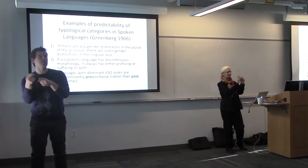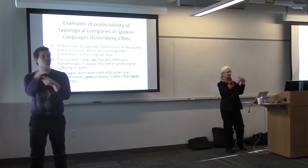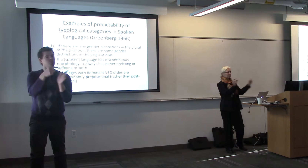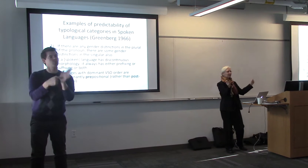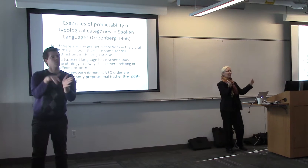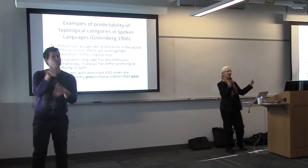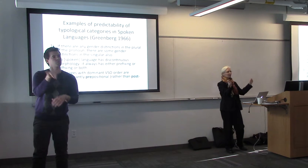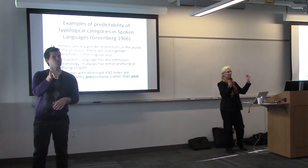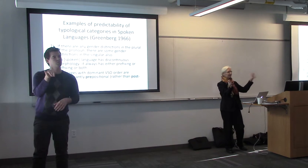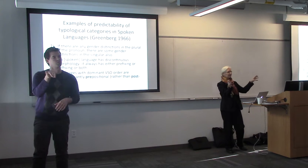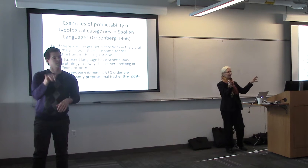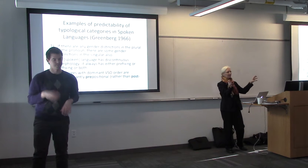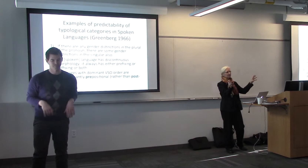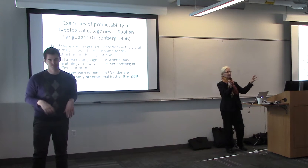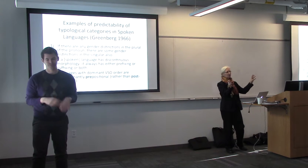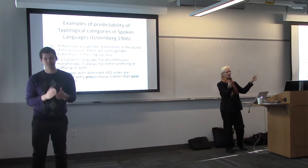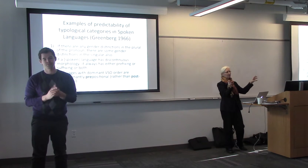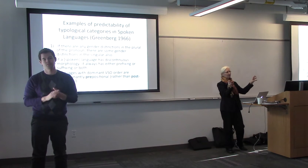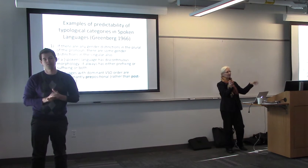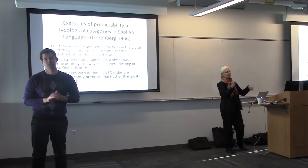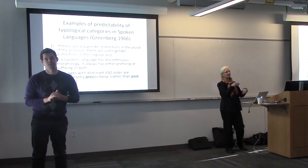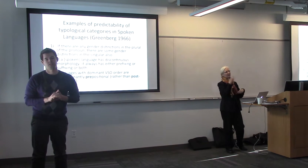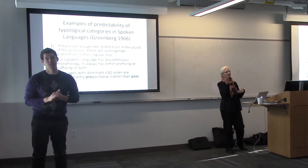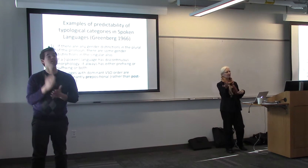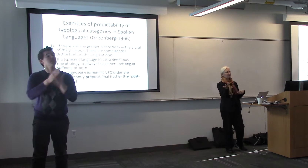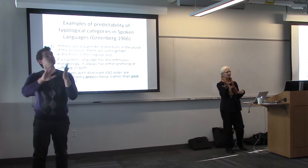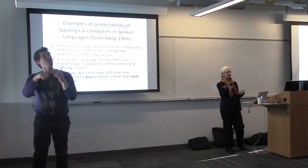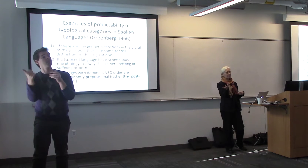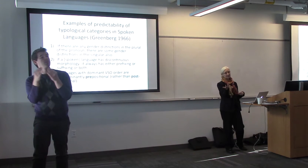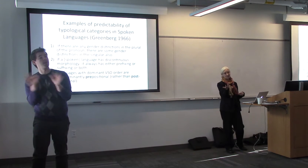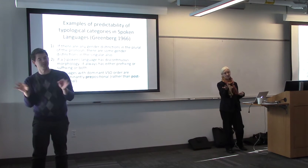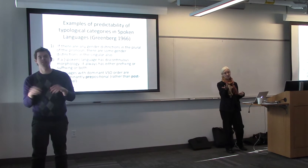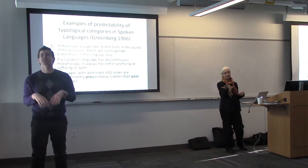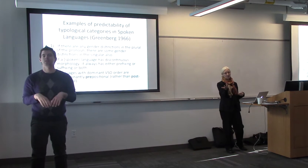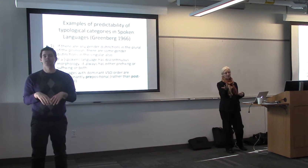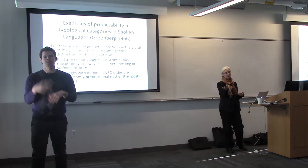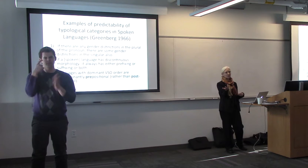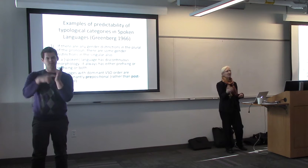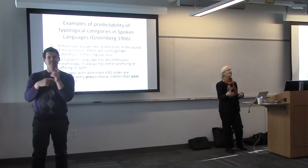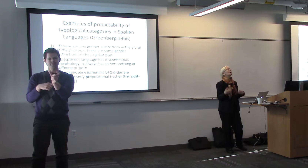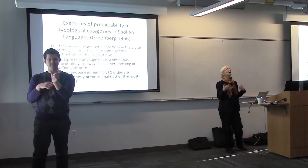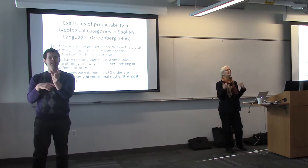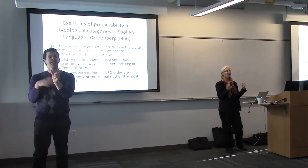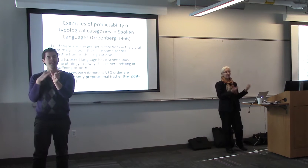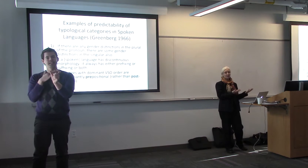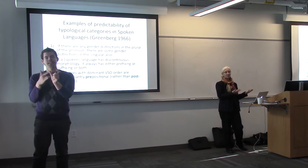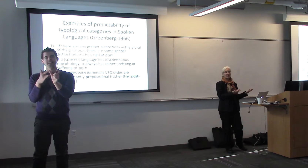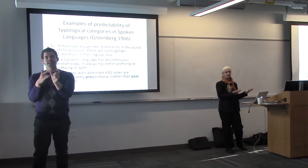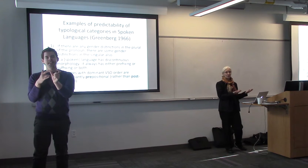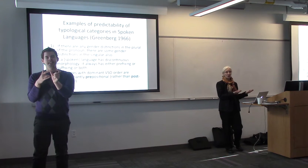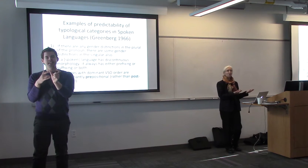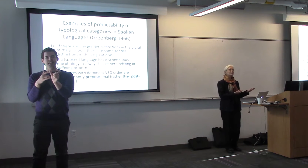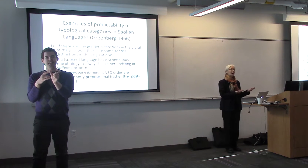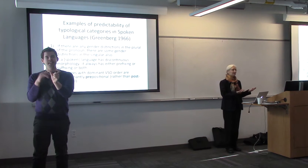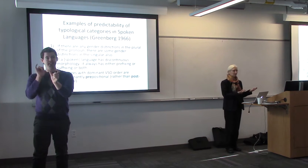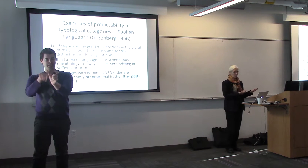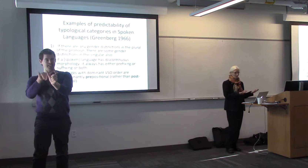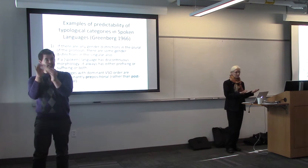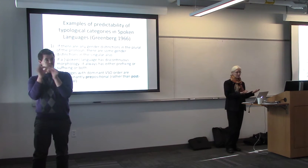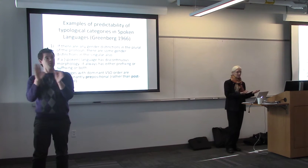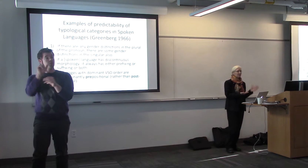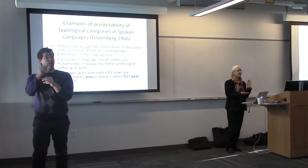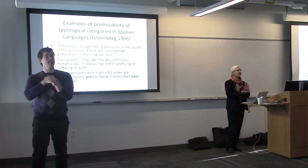morphemes that are split up, where piece happens in one part of the word and another piece happens in another part of the word, if a language has those kinds